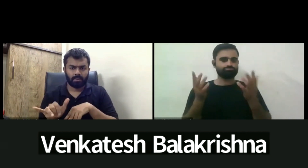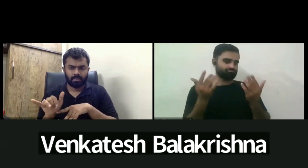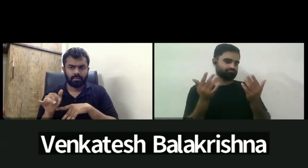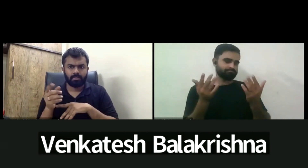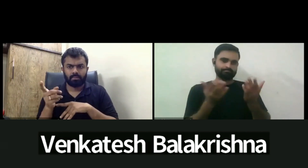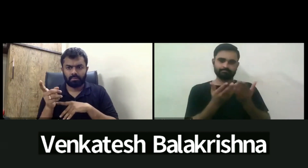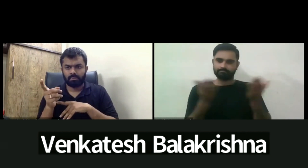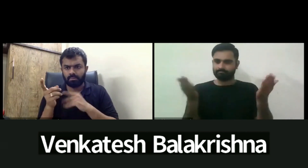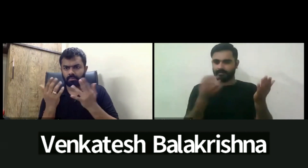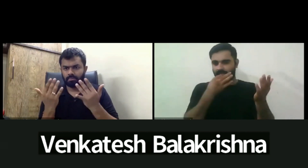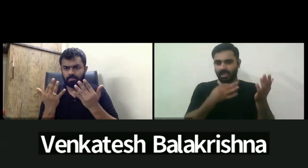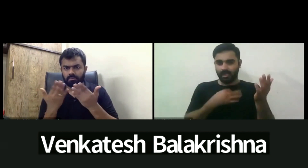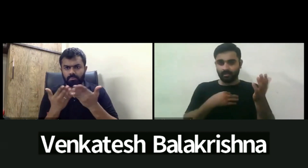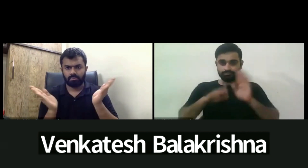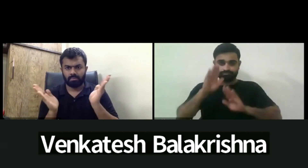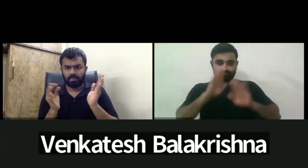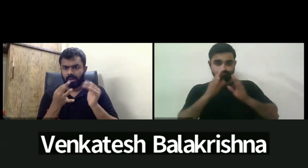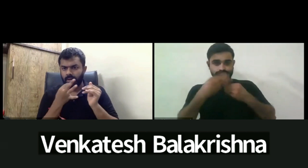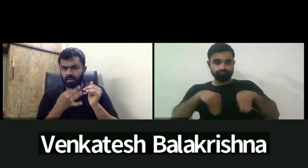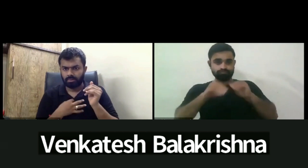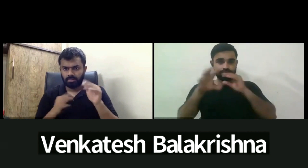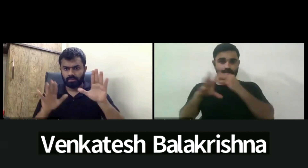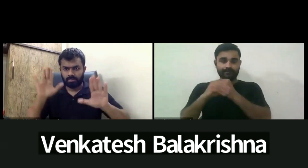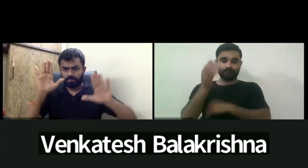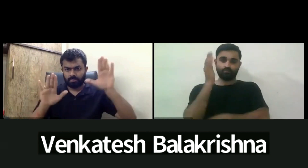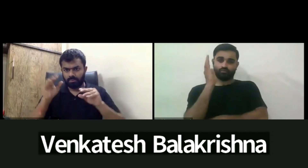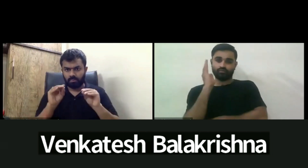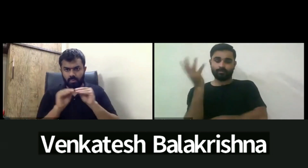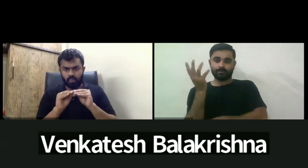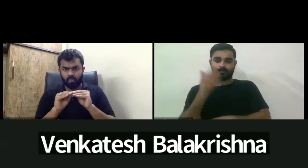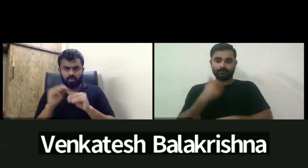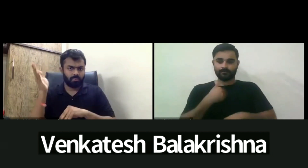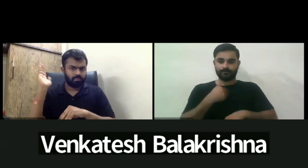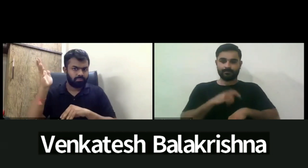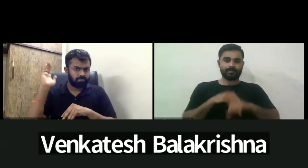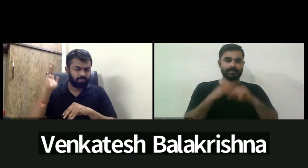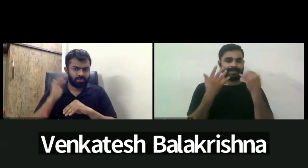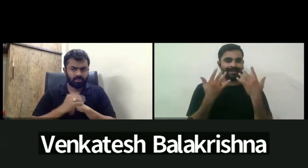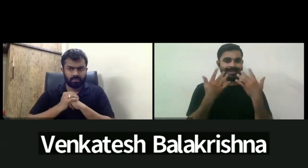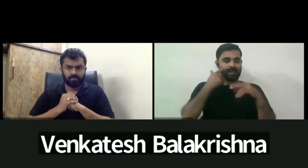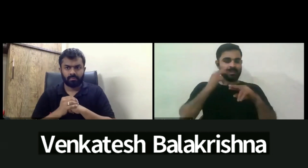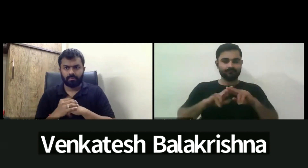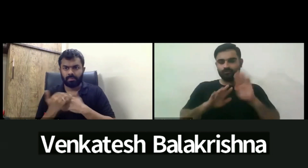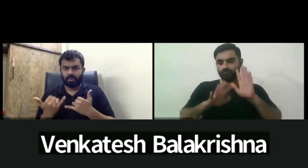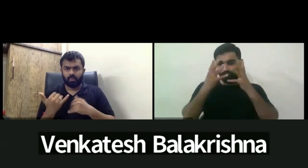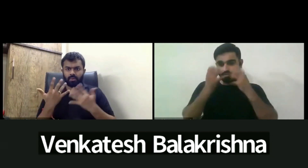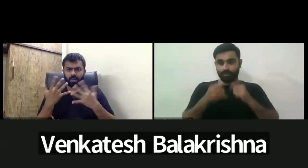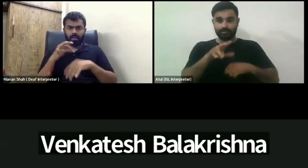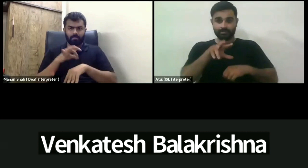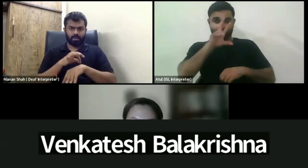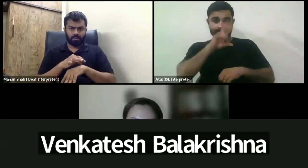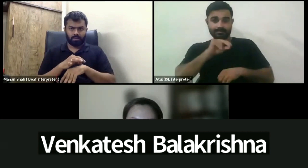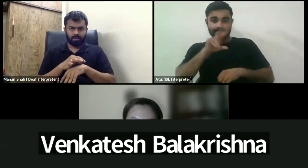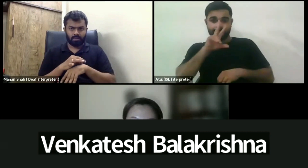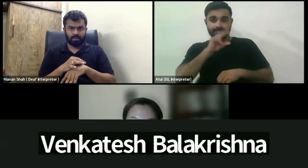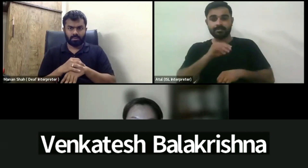ask them whether they have anything more to add to their own presentation, because you have only 10 minutes. If you have anything more to say, kindly